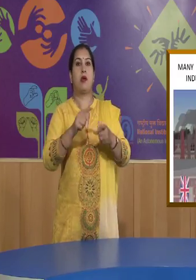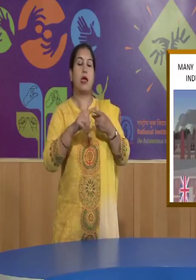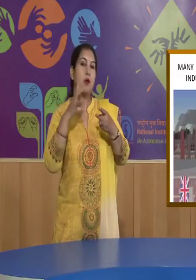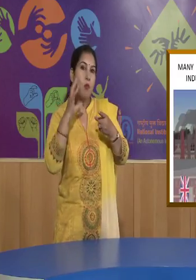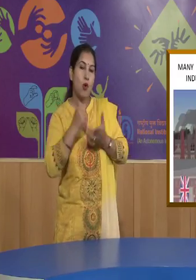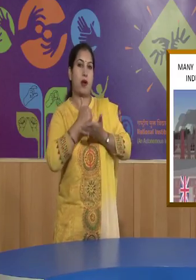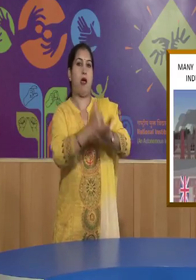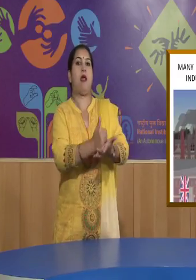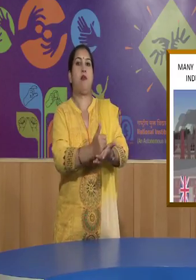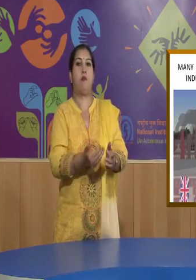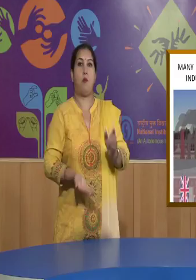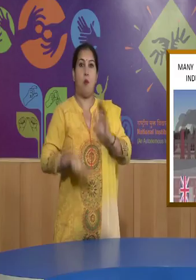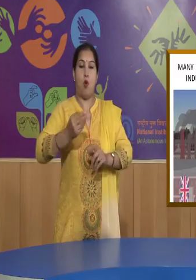of Industrial Revolution.